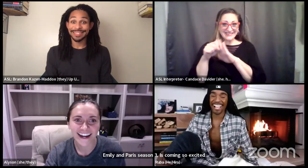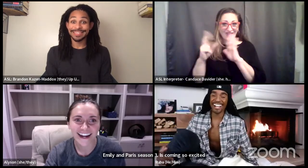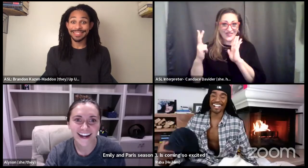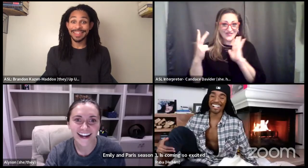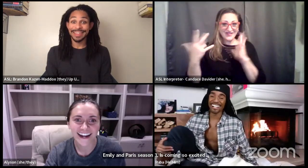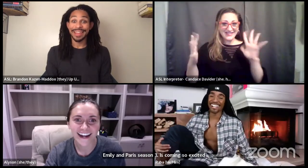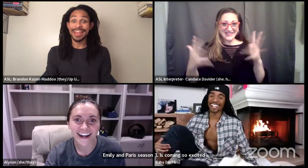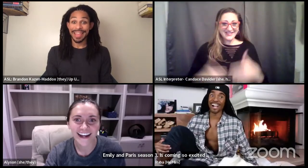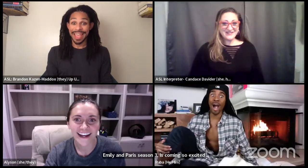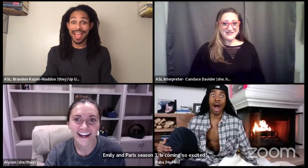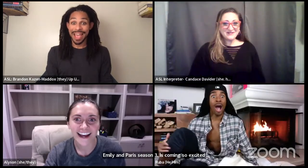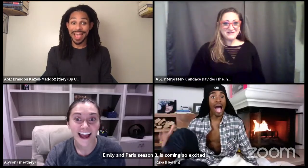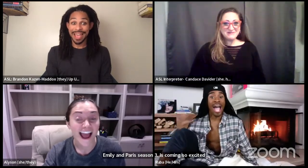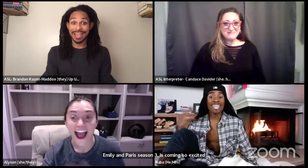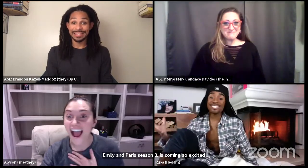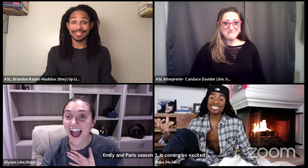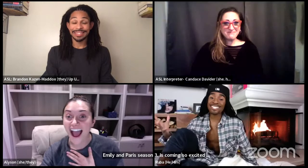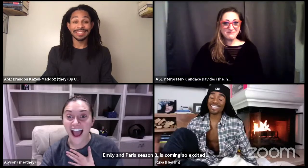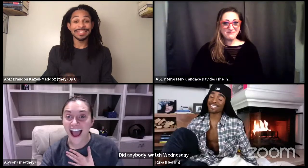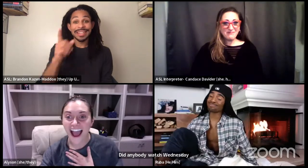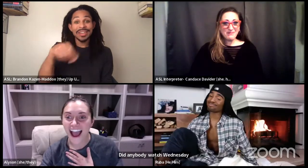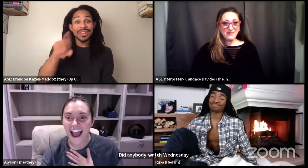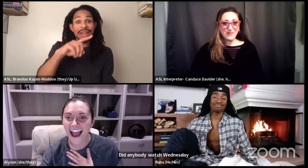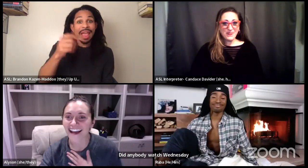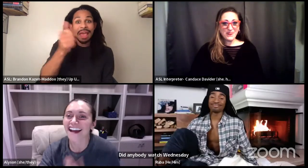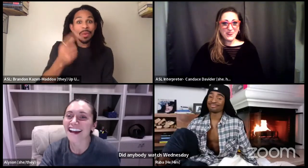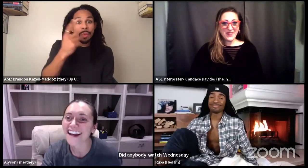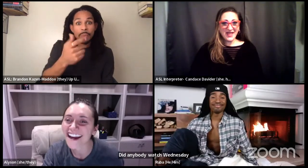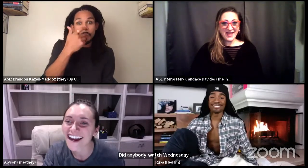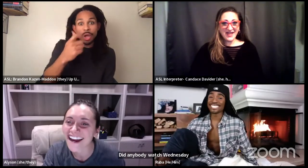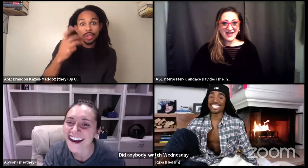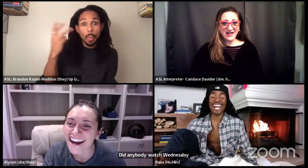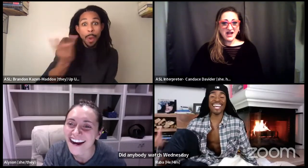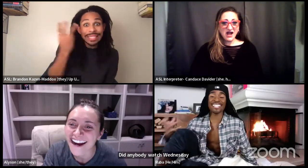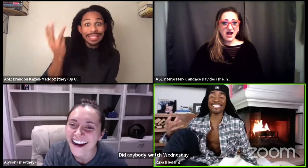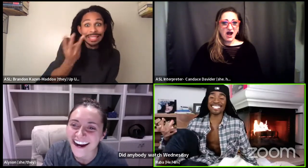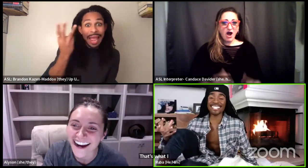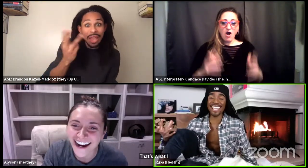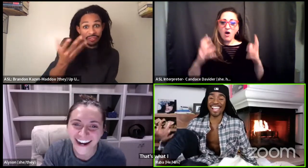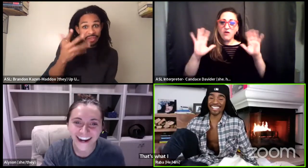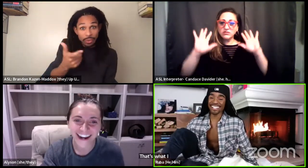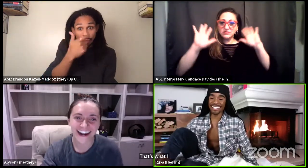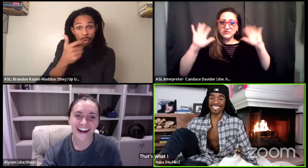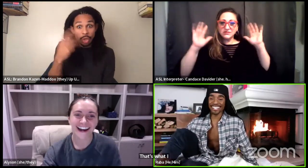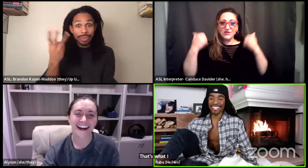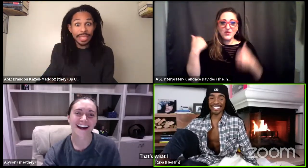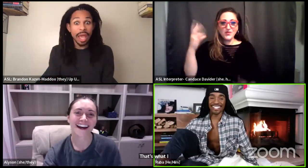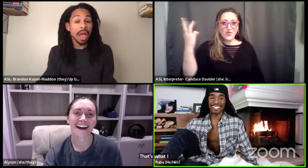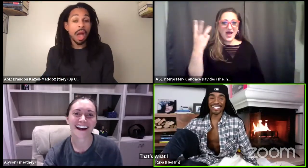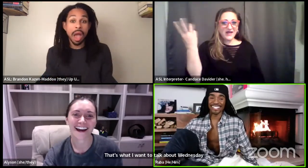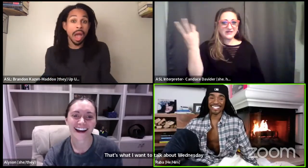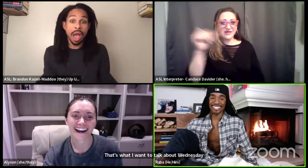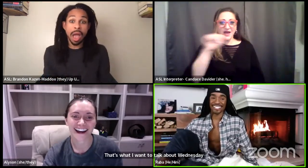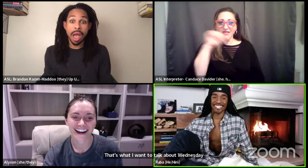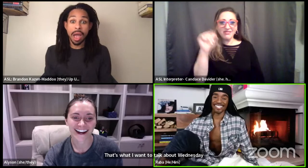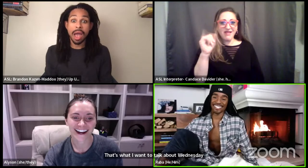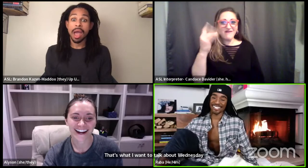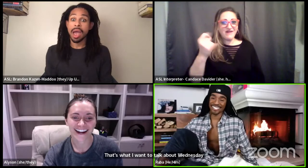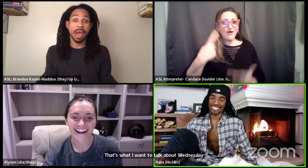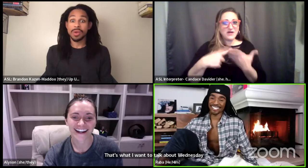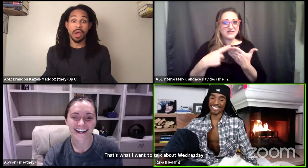watch Wednesday? That's what I want to talk about. Wednesday! I didn't see it So yet. good.